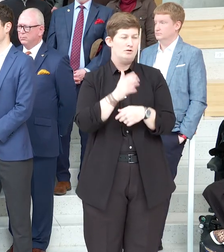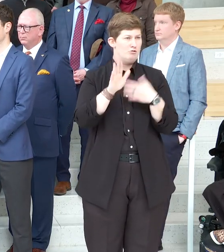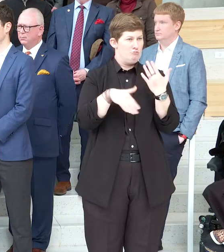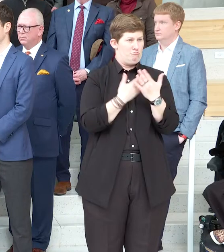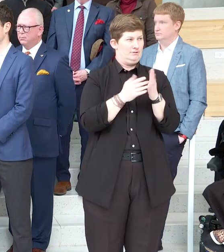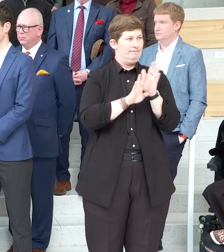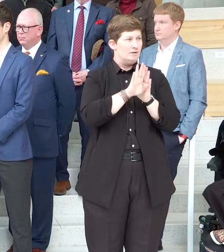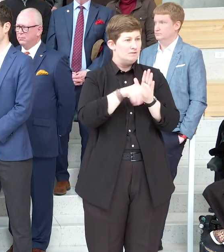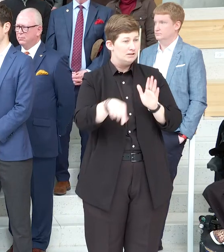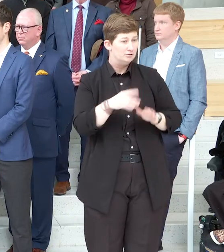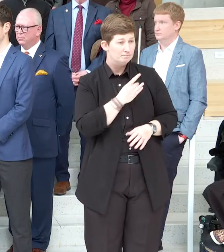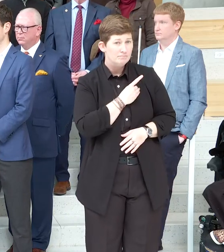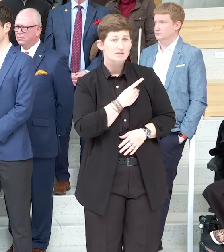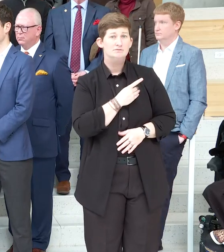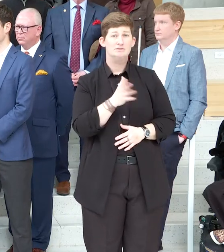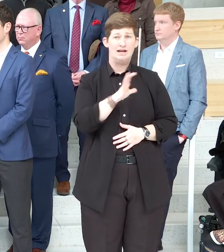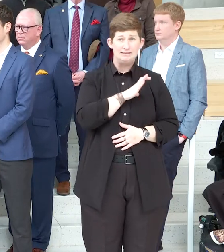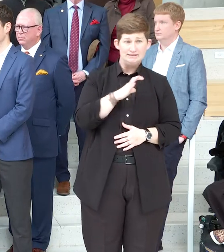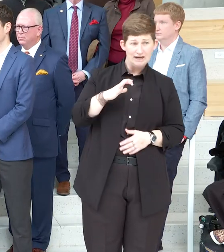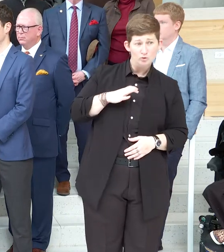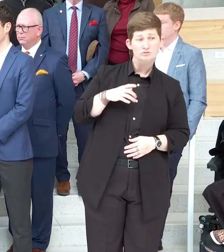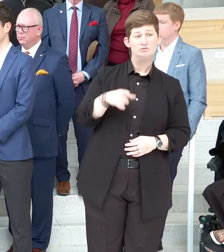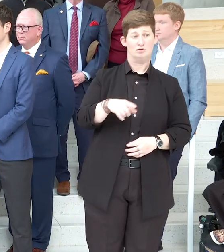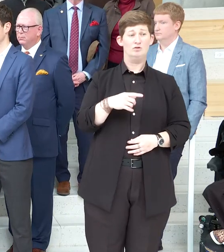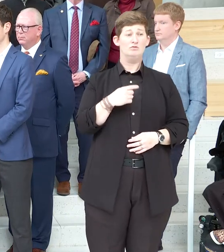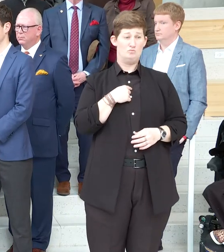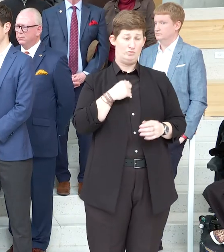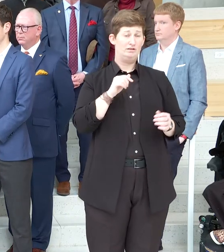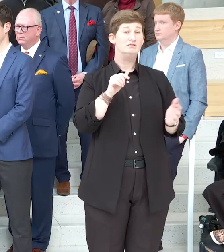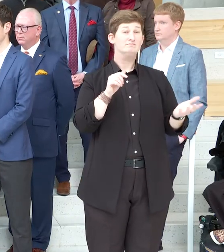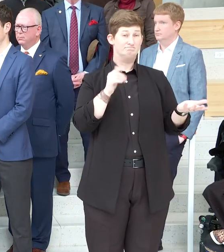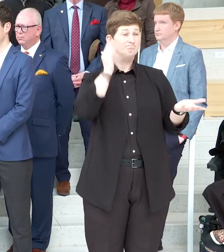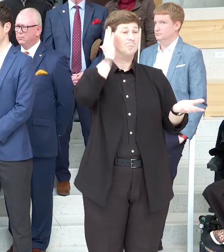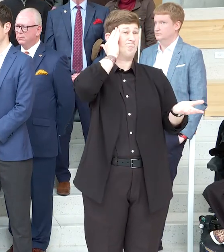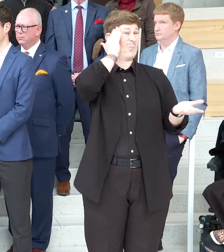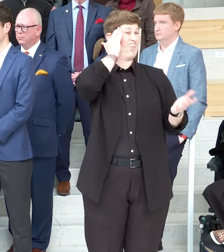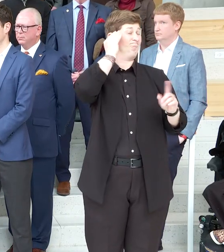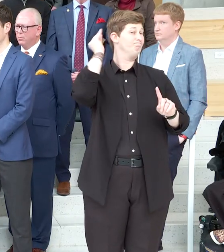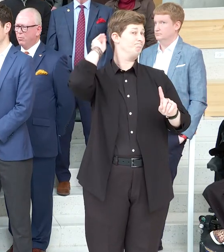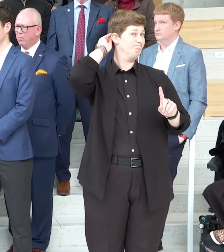And we are mindful of the potential impact and disruption for travelers.